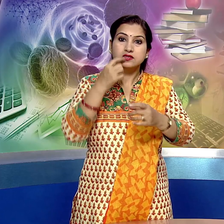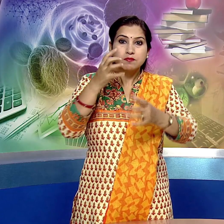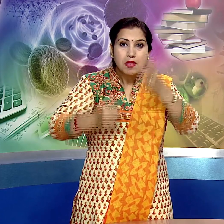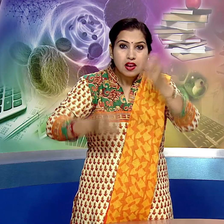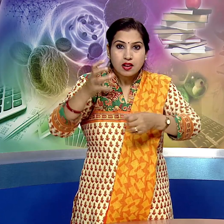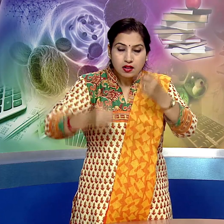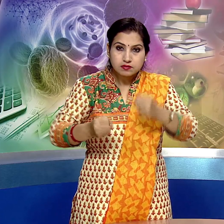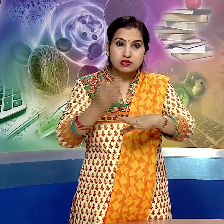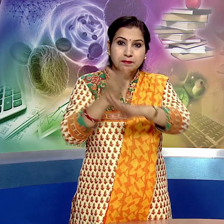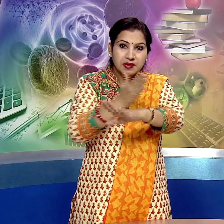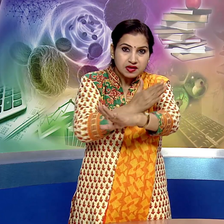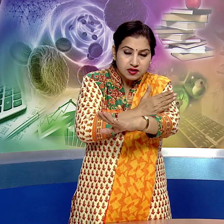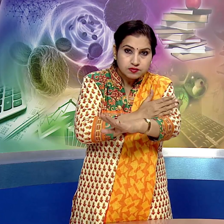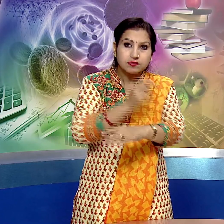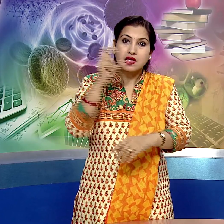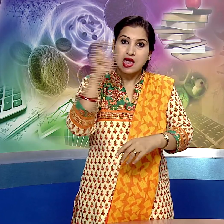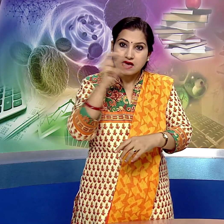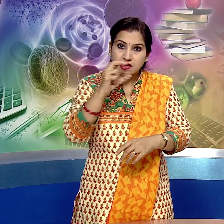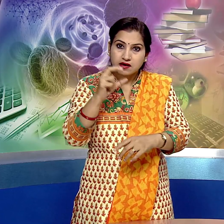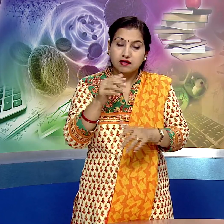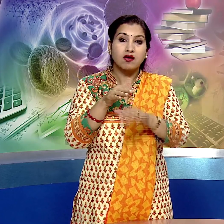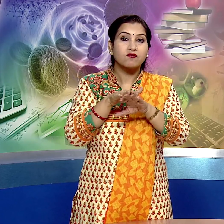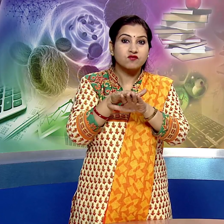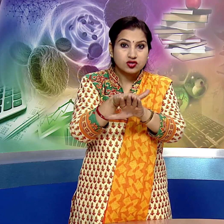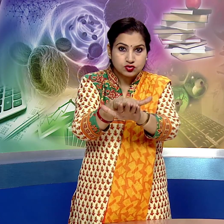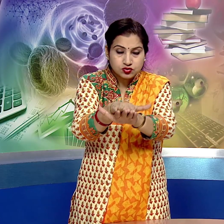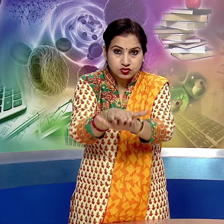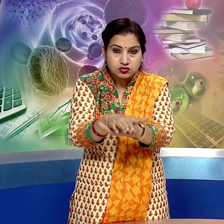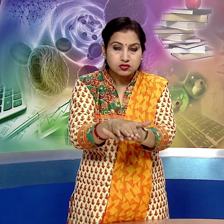milk, meat, egg, fish,